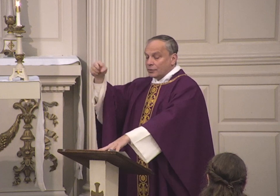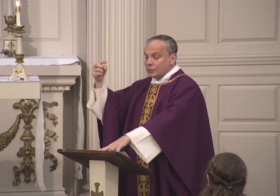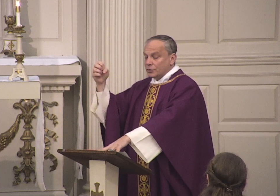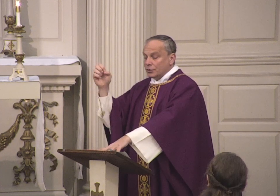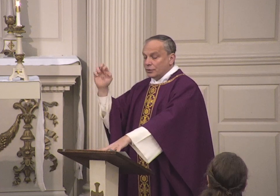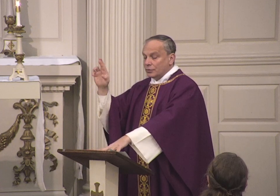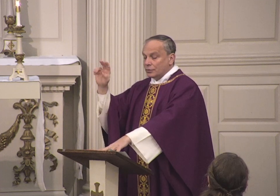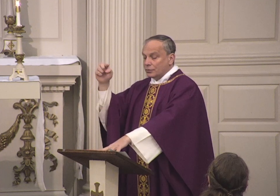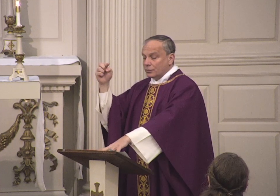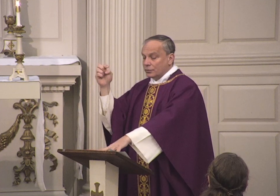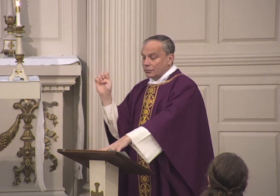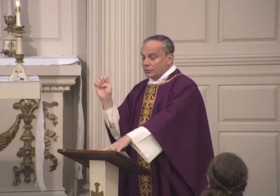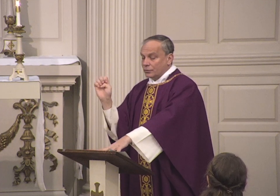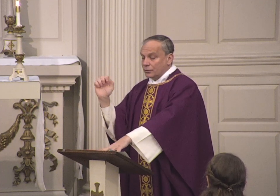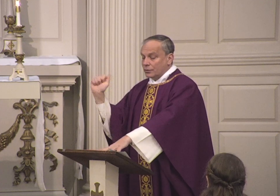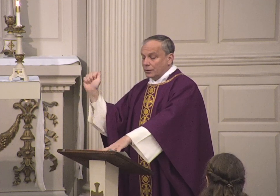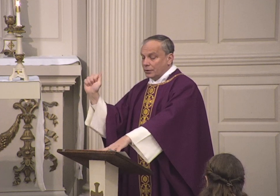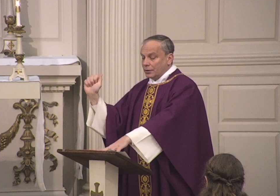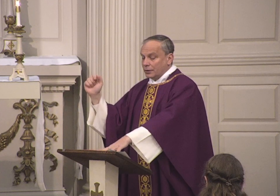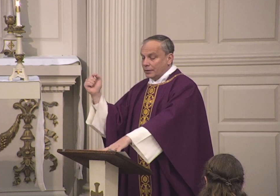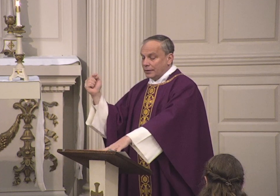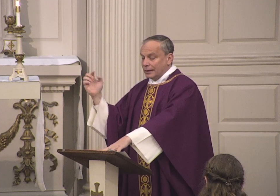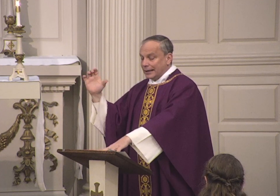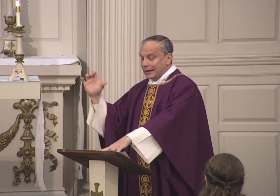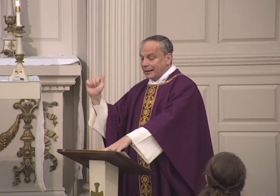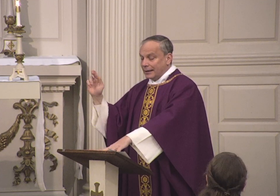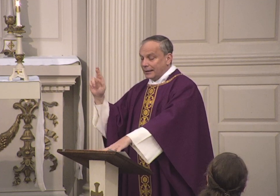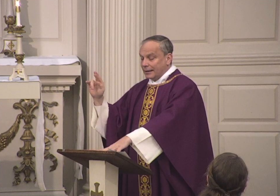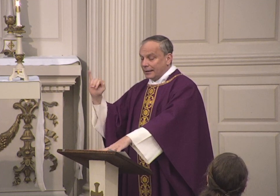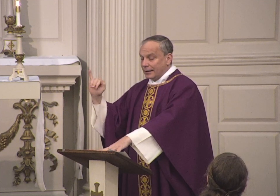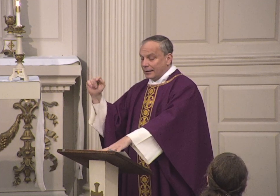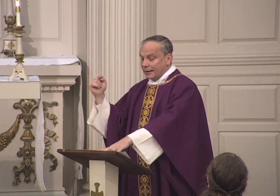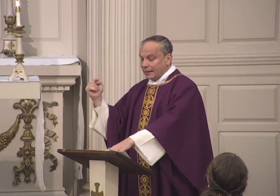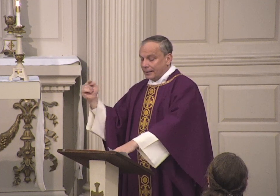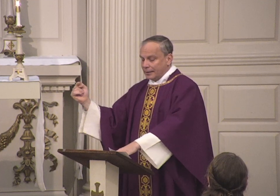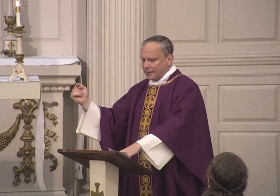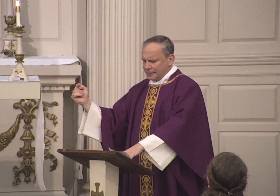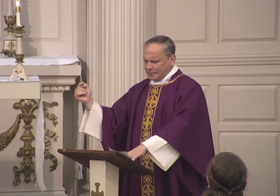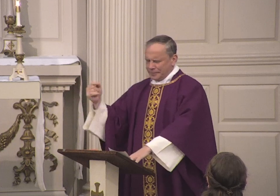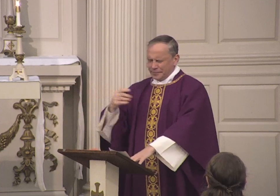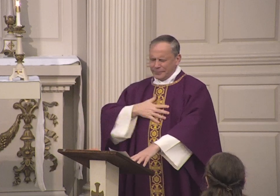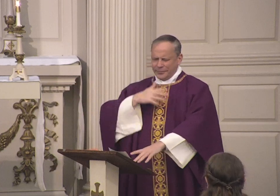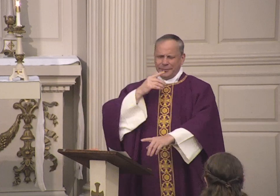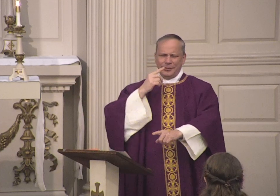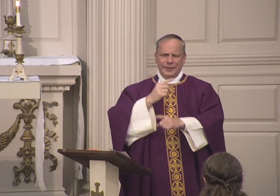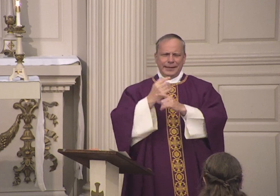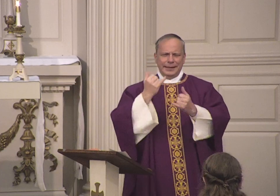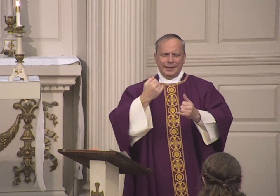Today's Mass is being offered for Reverend George A. Carrick.